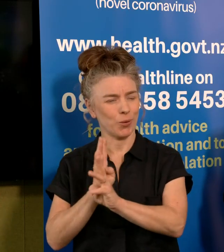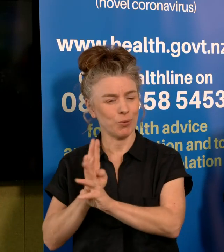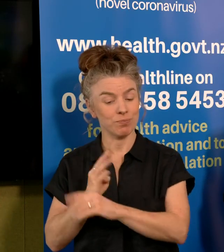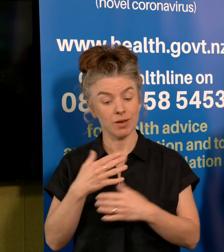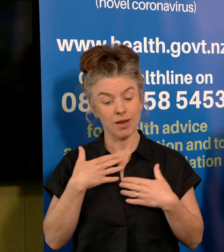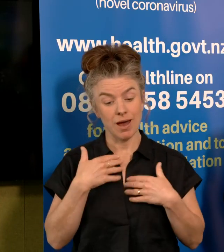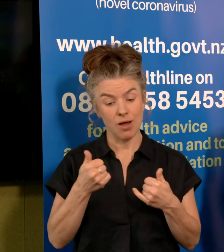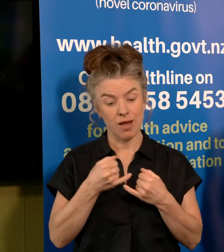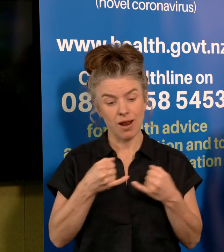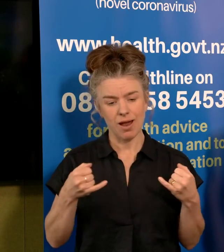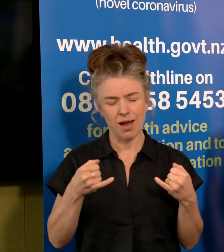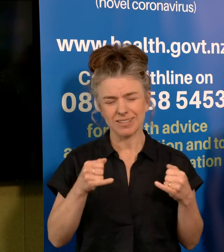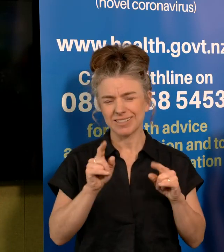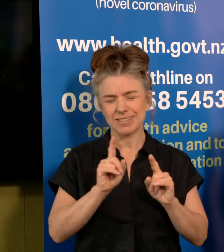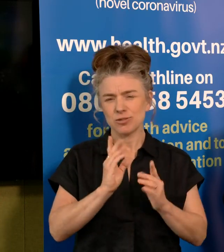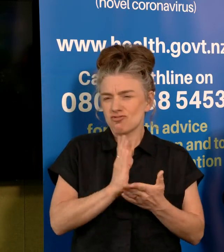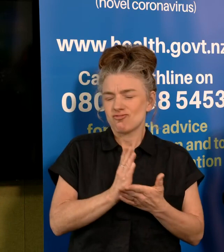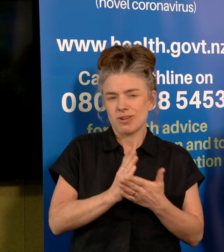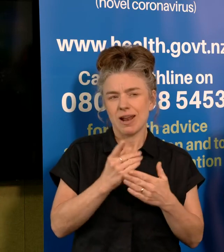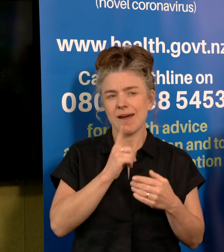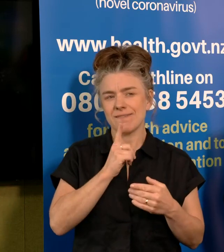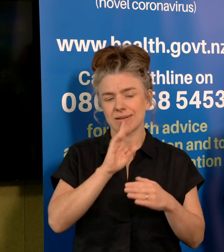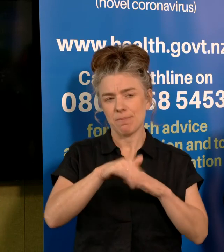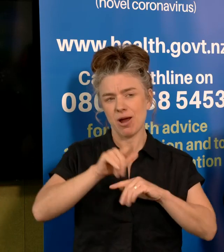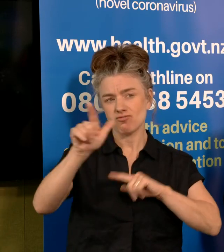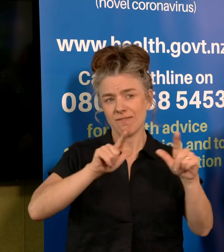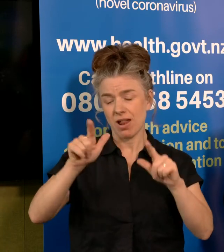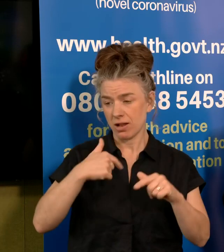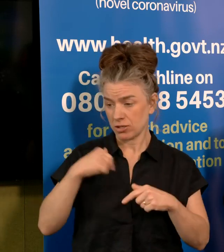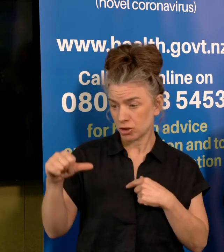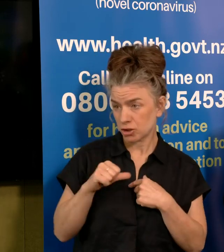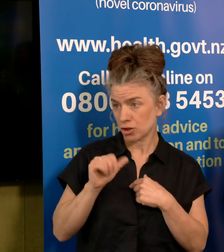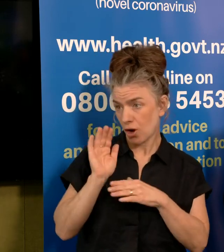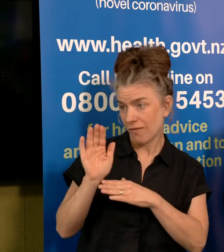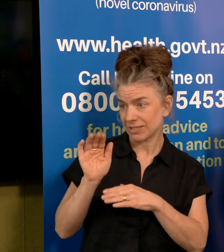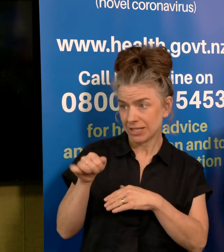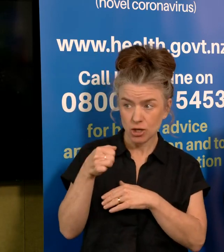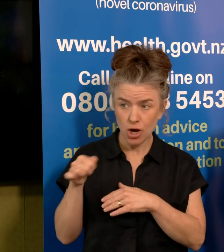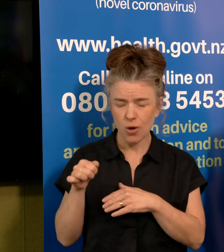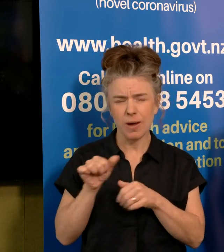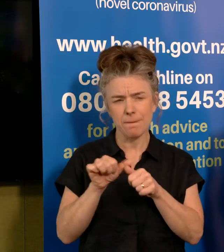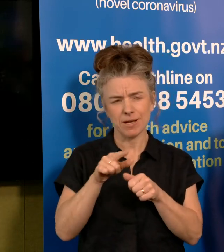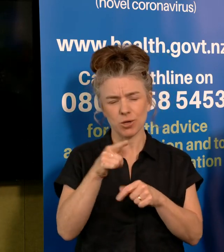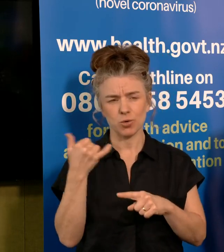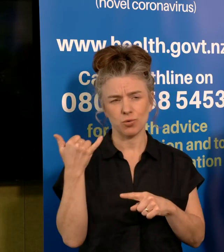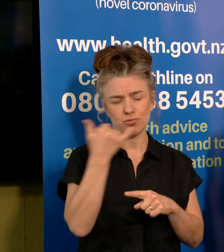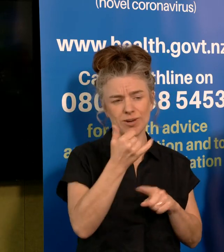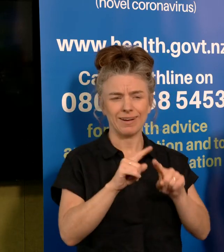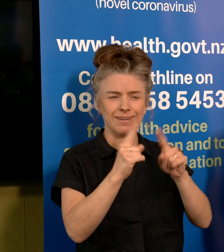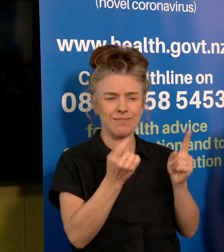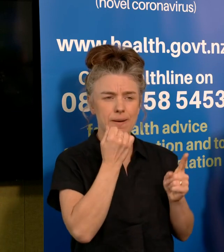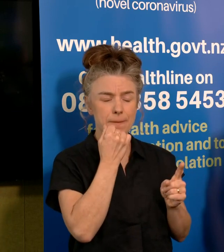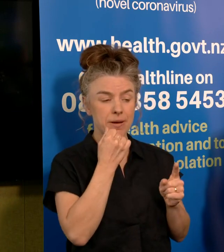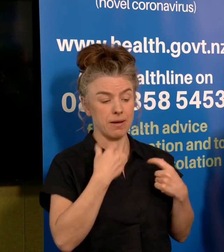to provide travel advice about whether people should undertake their international travel. The best place for information on that is